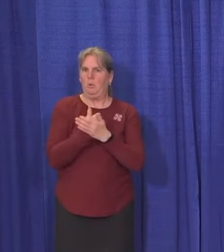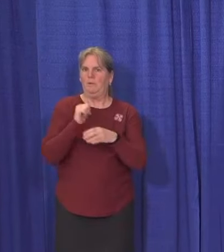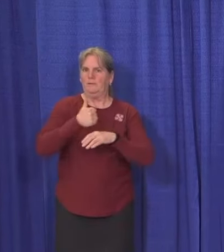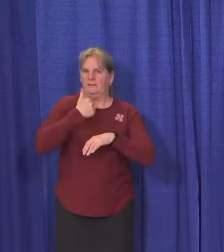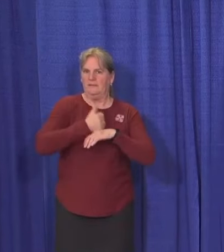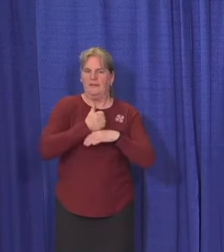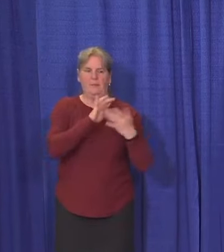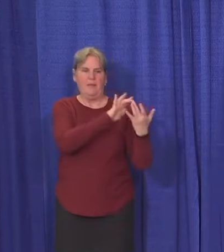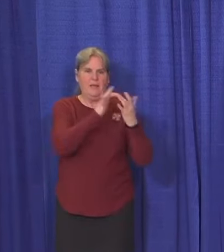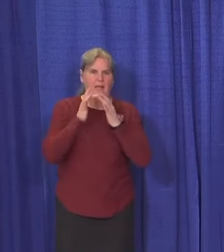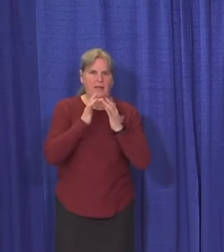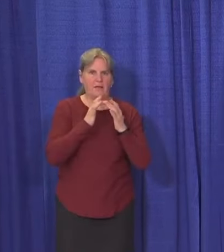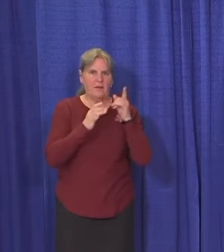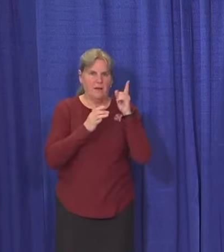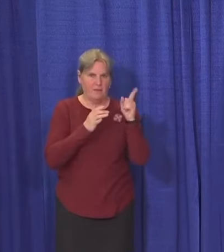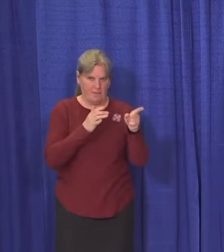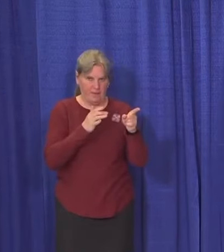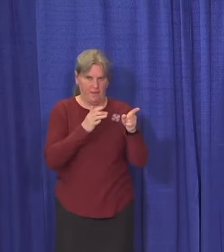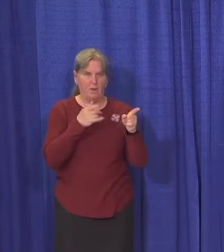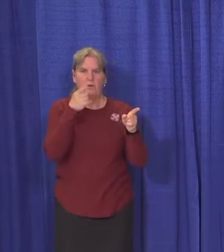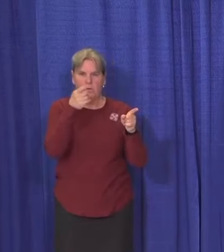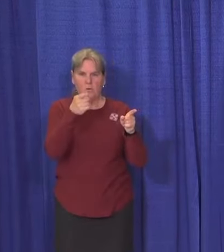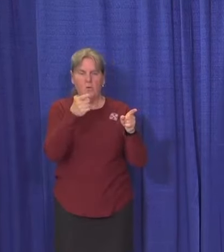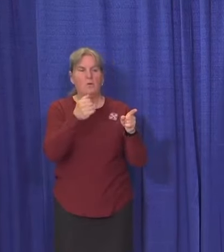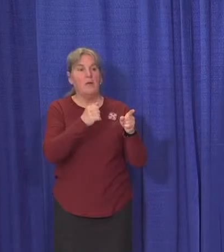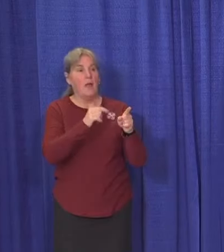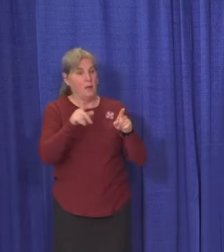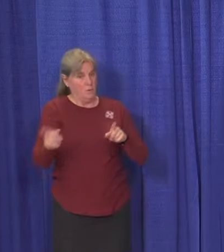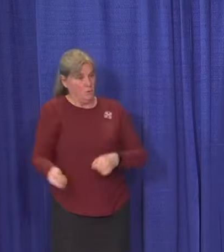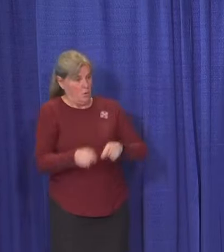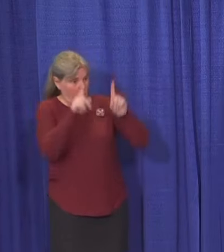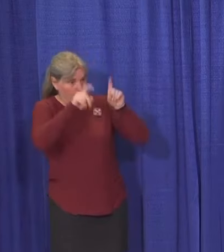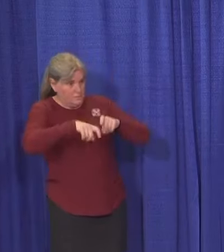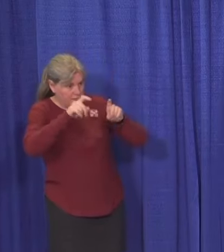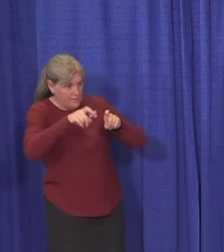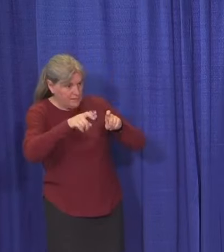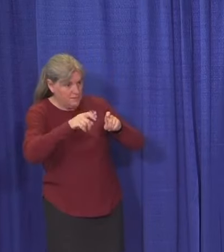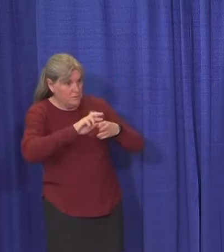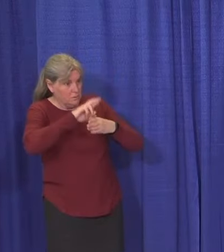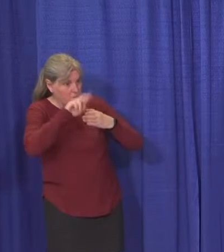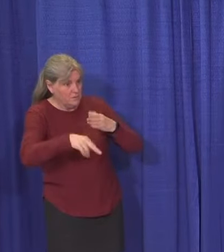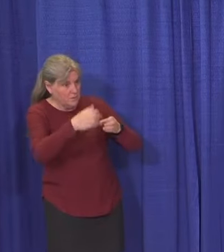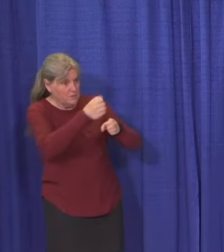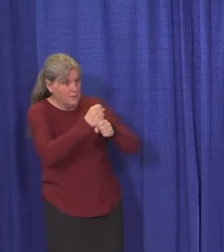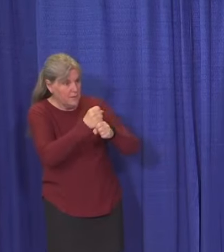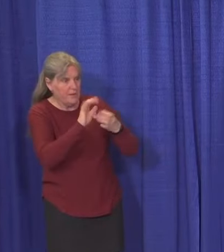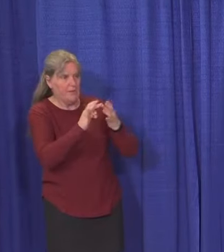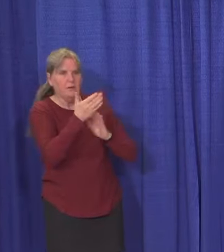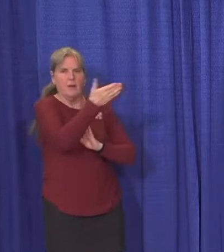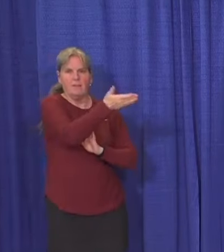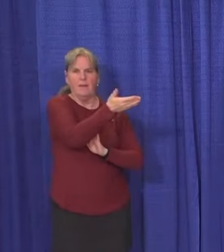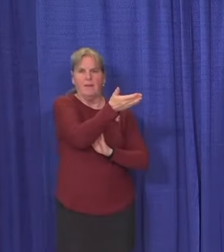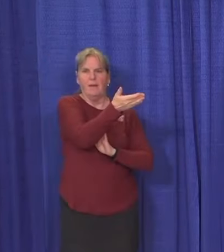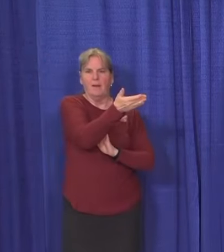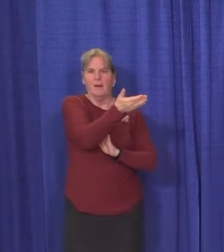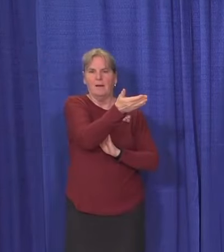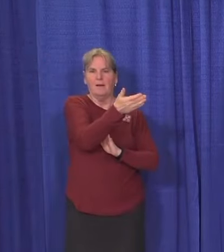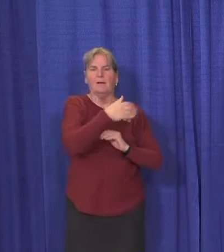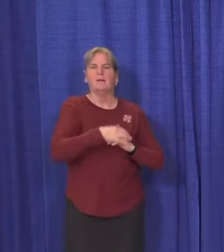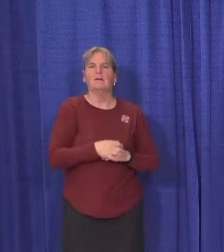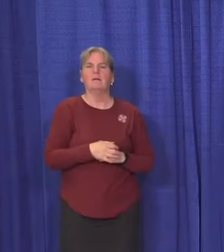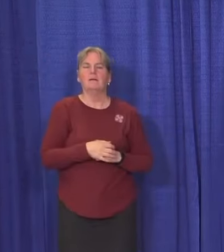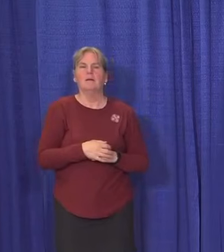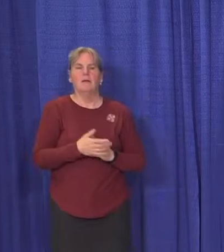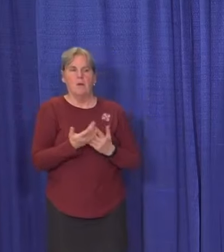allows Yukoners to receive their negative COVID-19 test results online. Individuals who are awaiting a